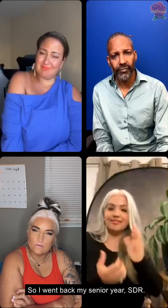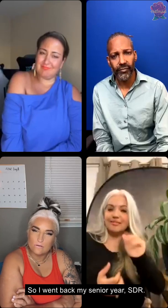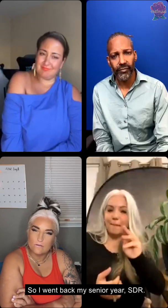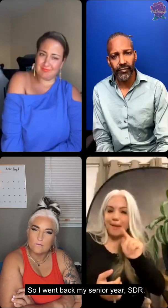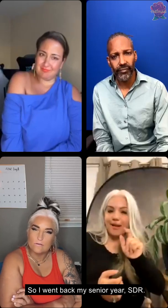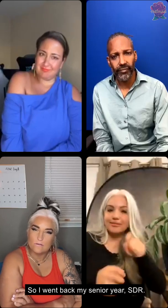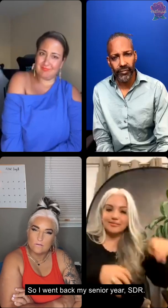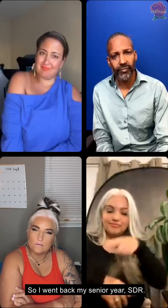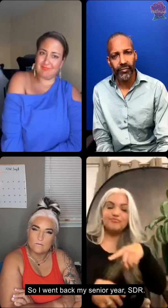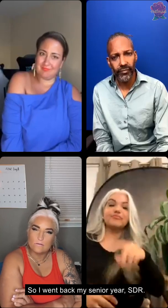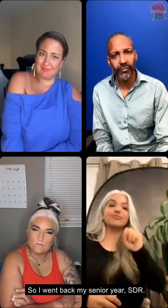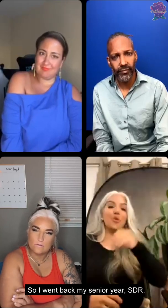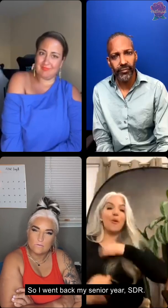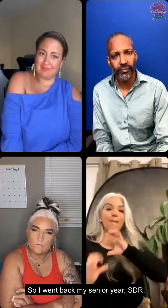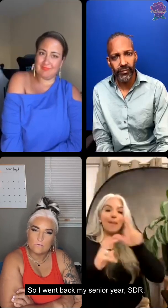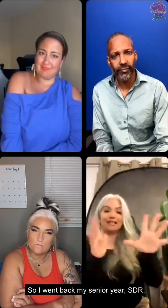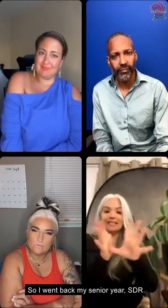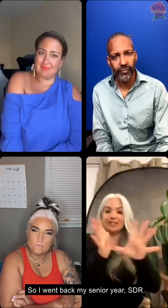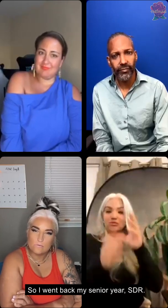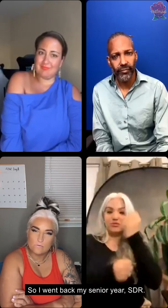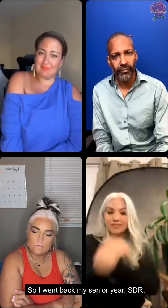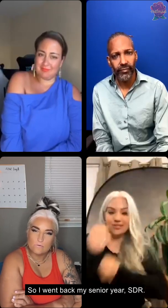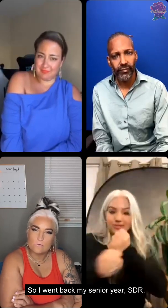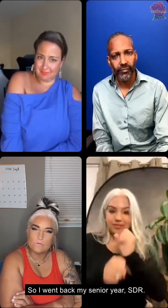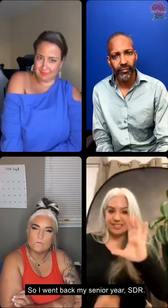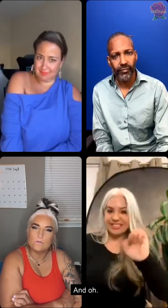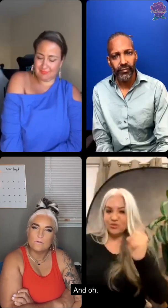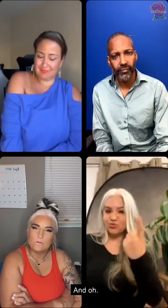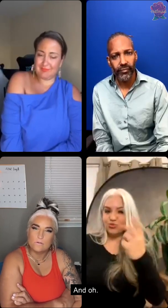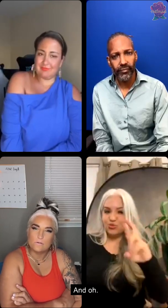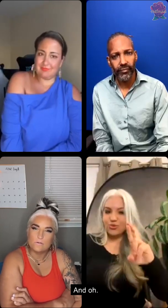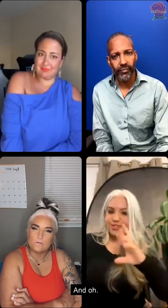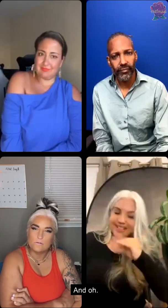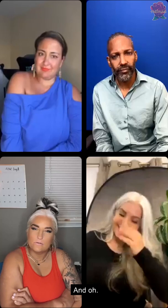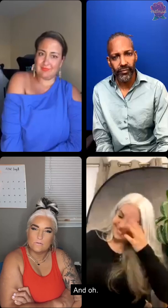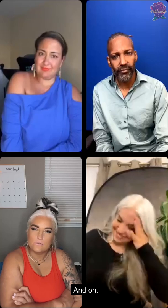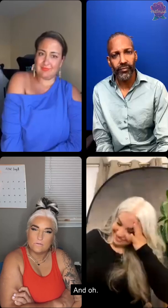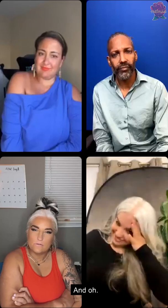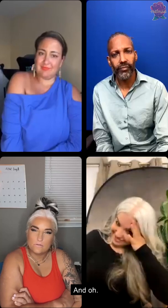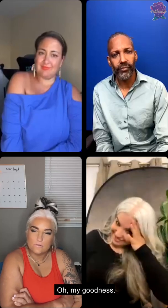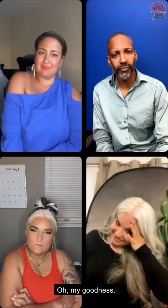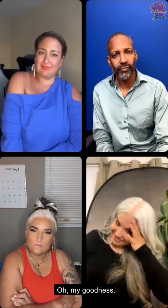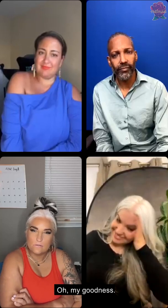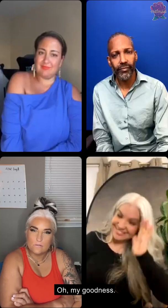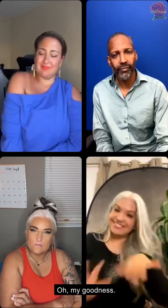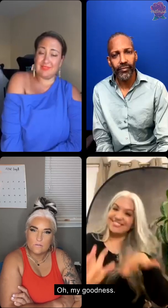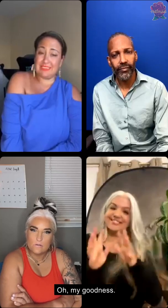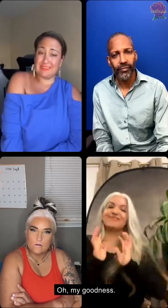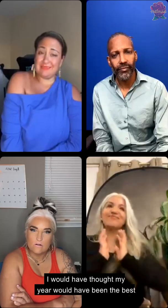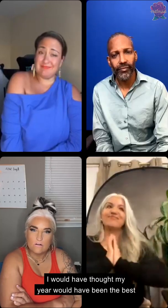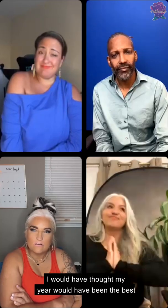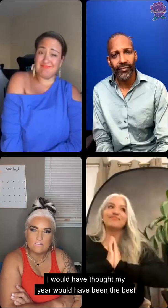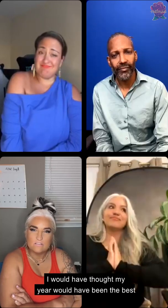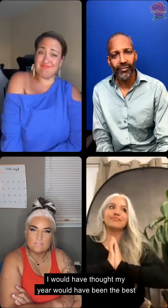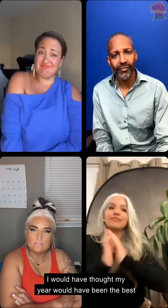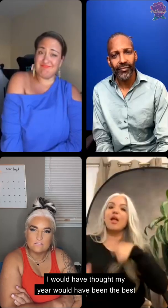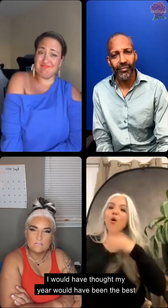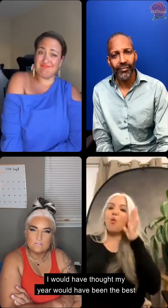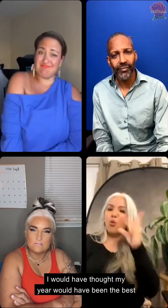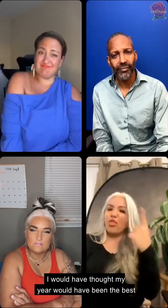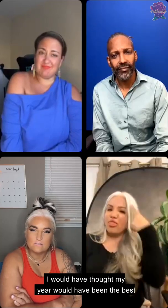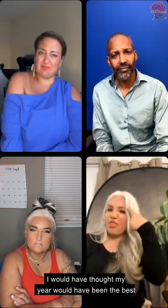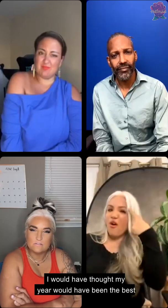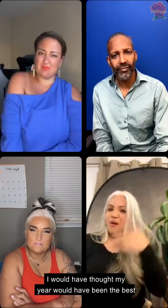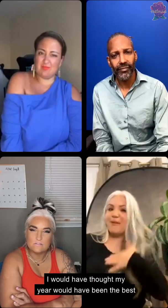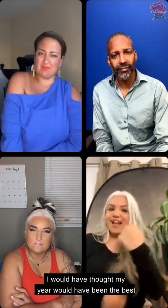with my classmates. So I went back my senior year at CSDR, and oh my goodness, I